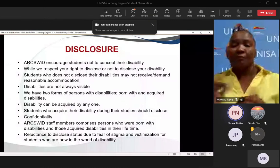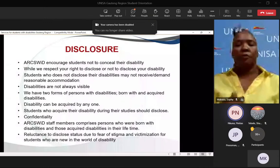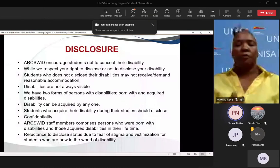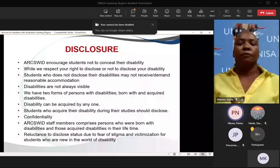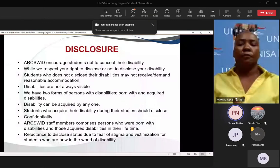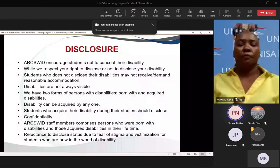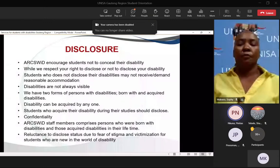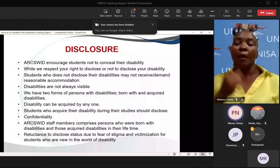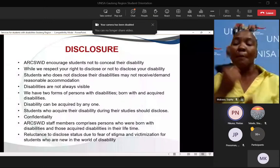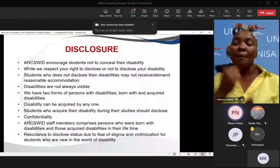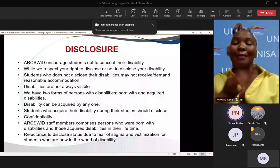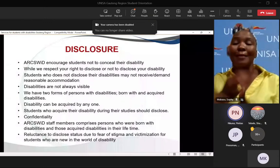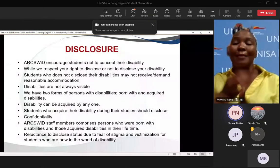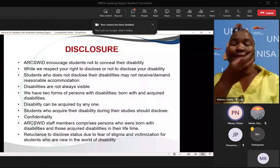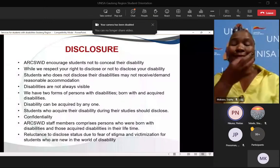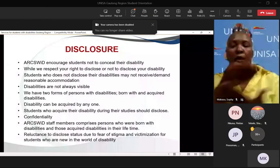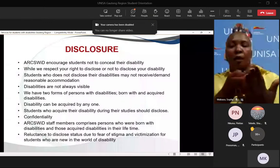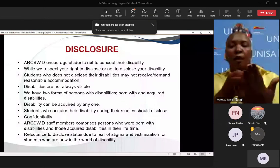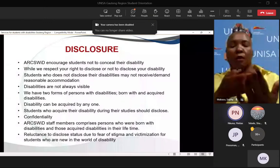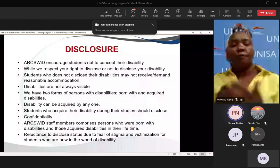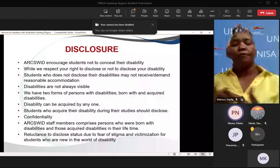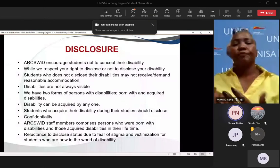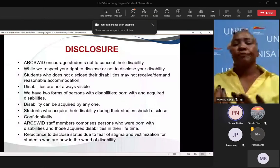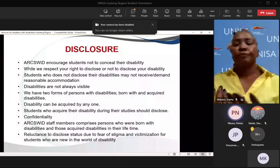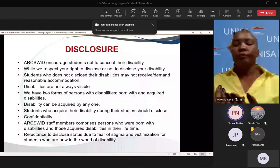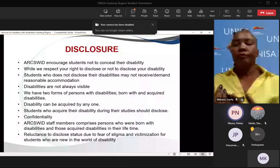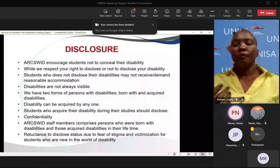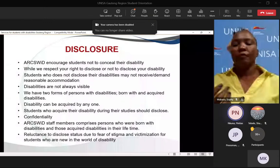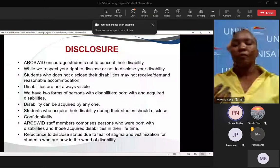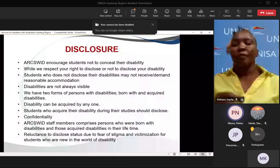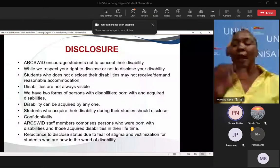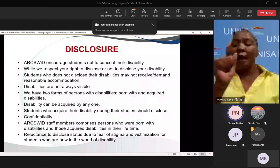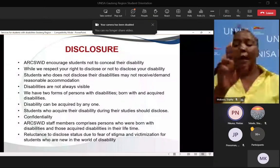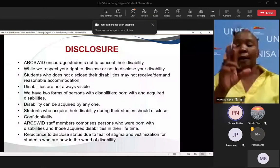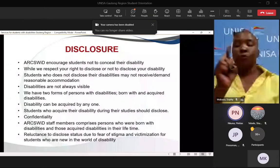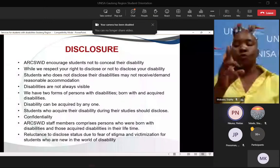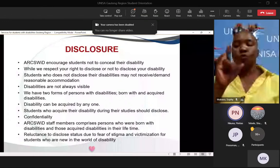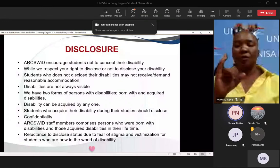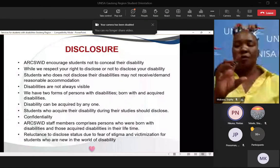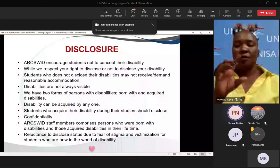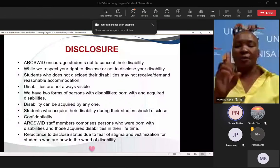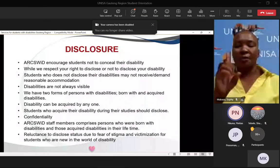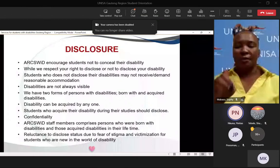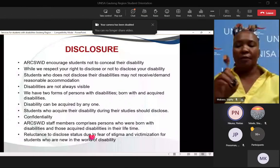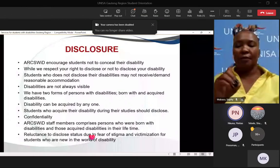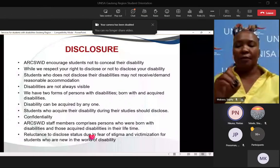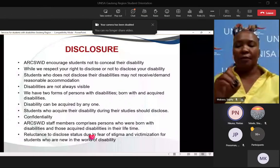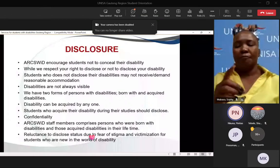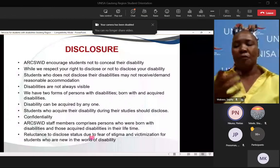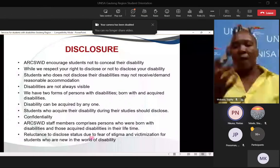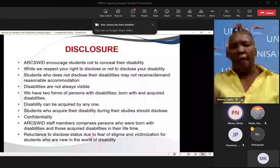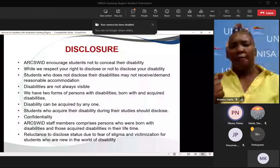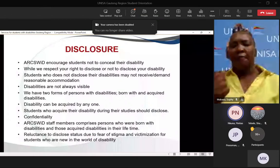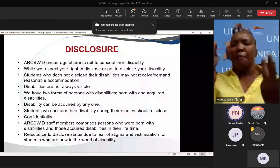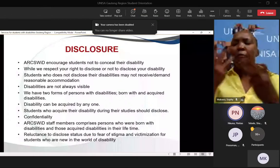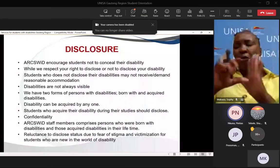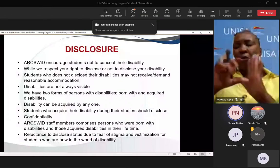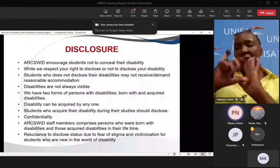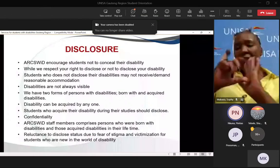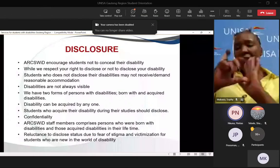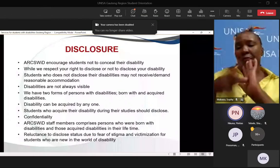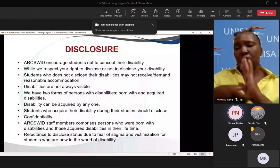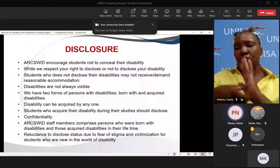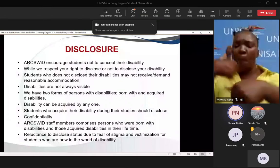um I must say this uh colleagues that acts with staff members comprises of persons who are born with